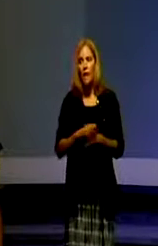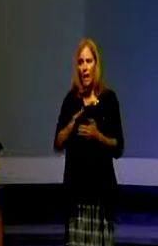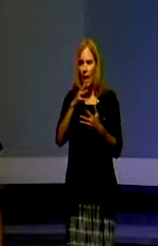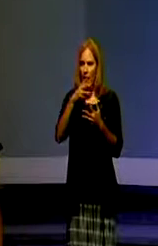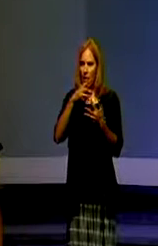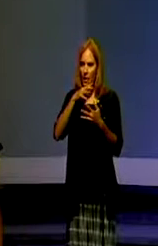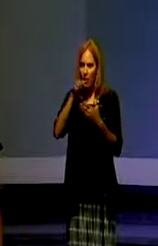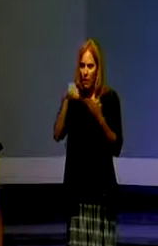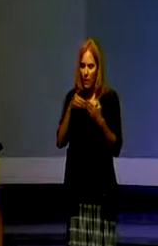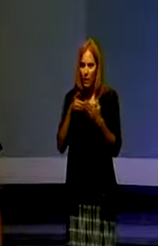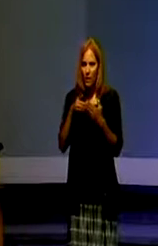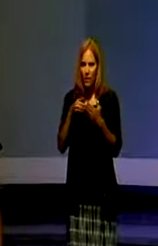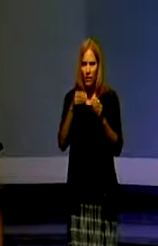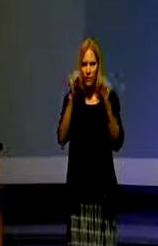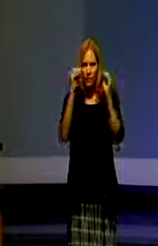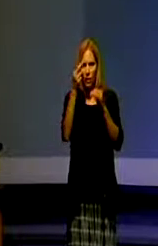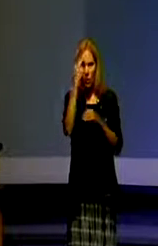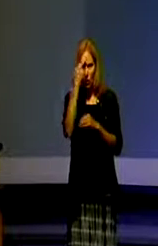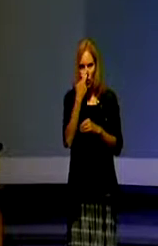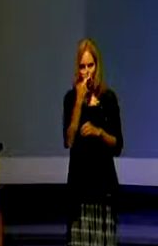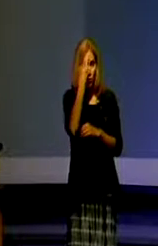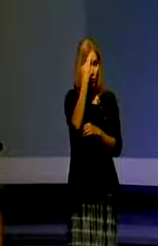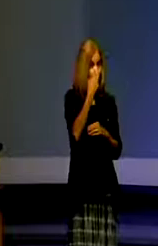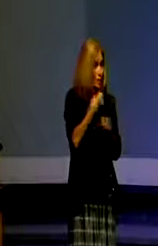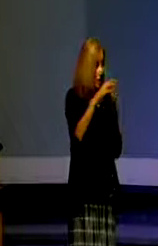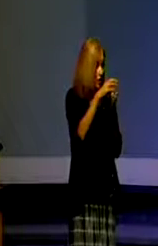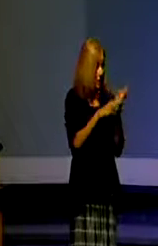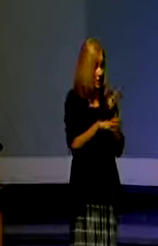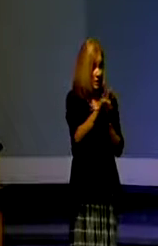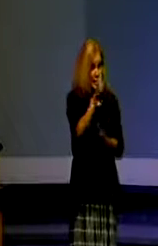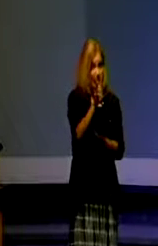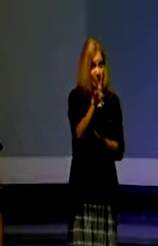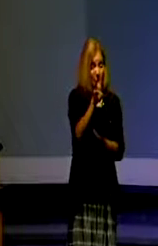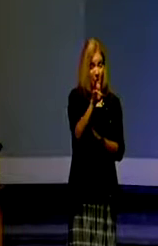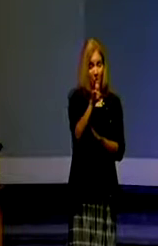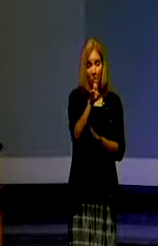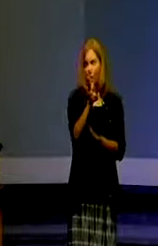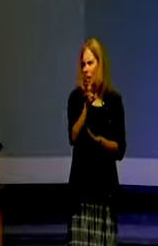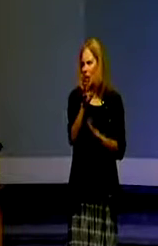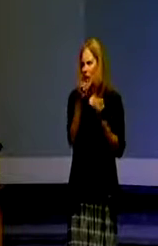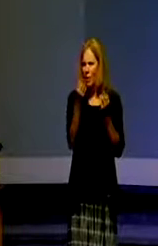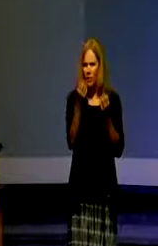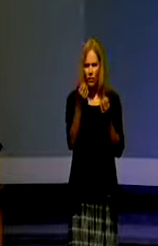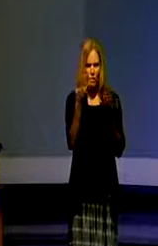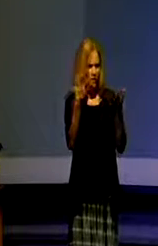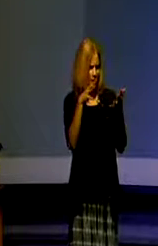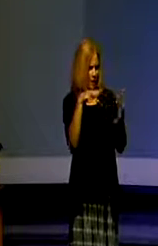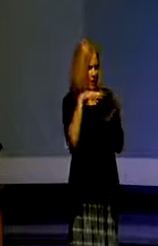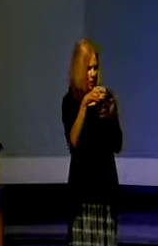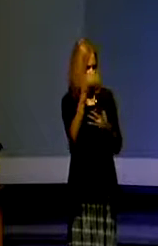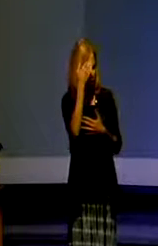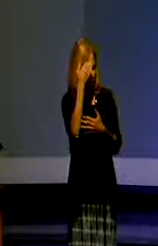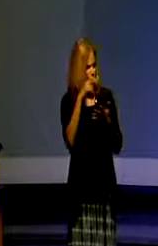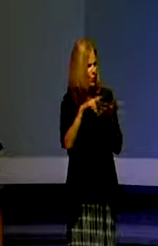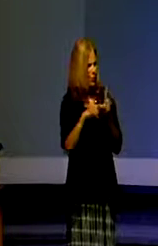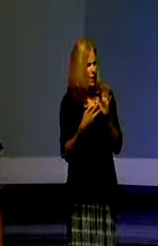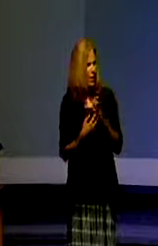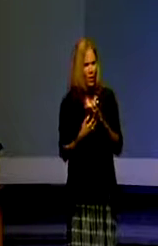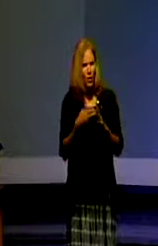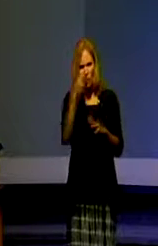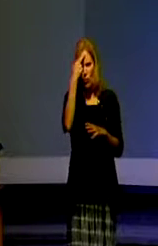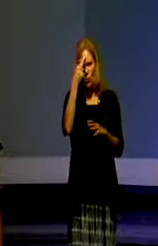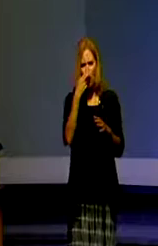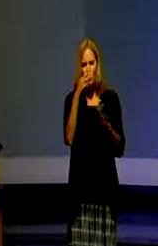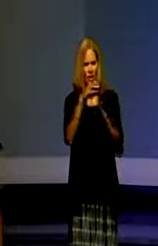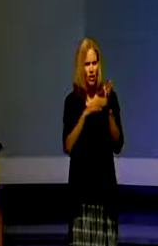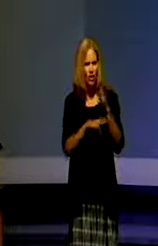of teaching Romans chapter 6, many of you that have studied Romans know what I mean. When Romans chapter